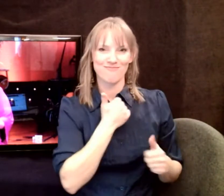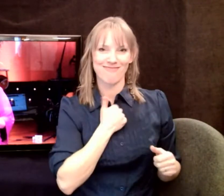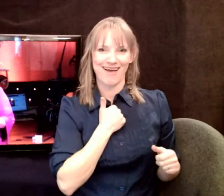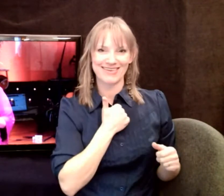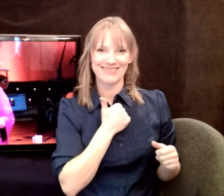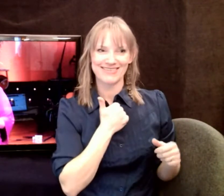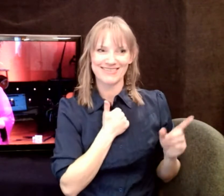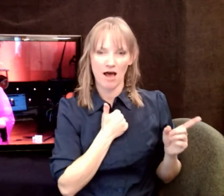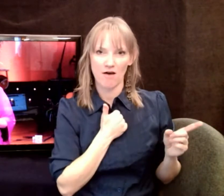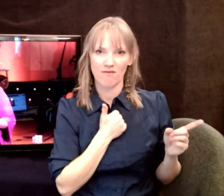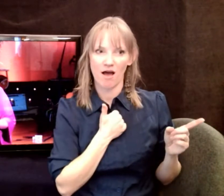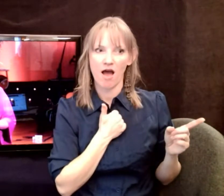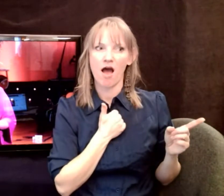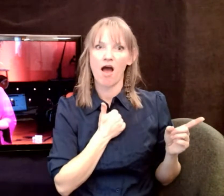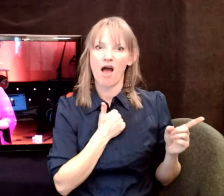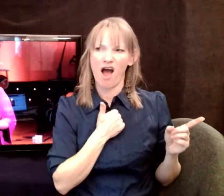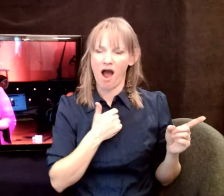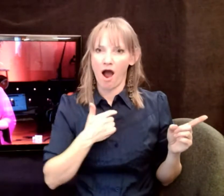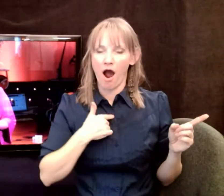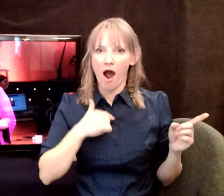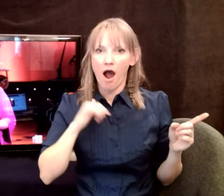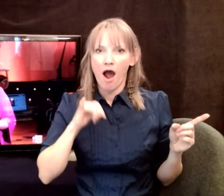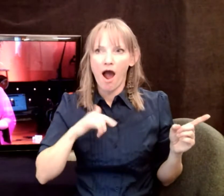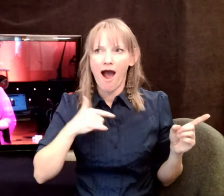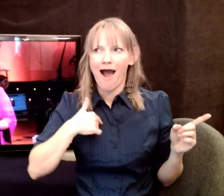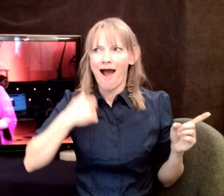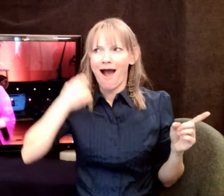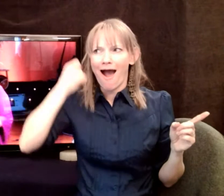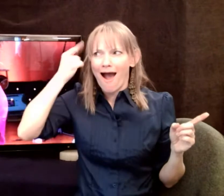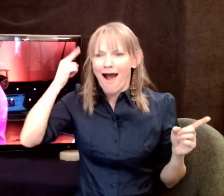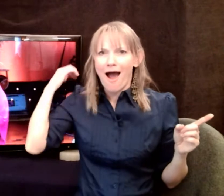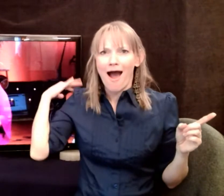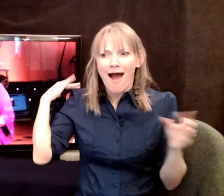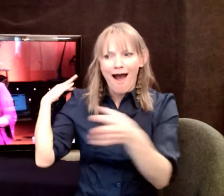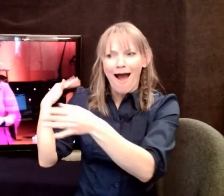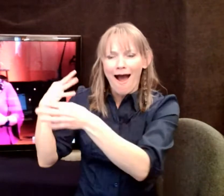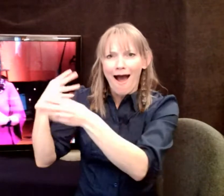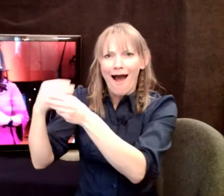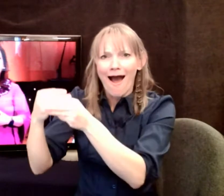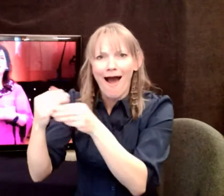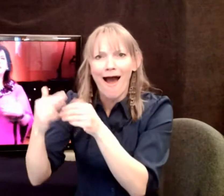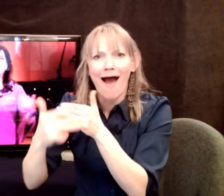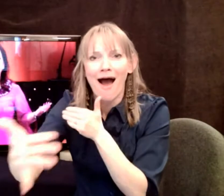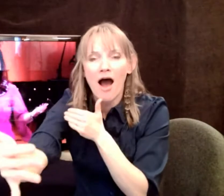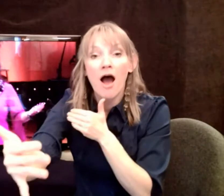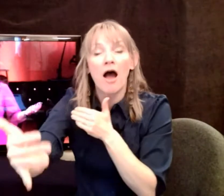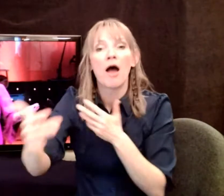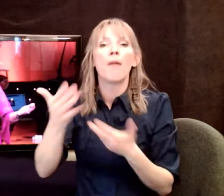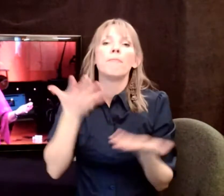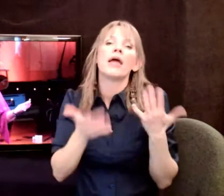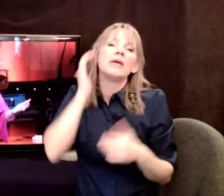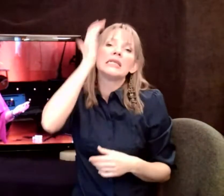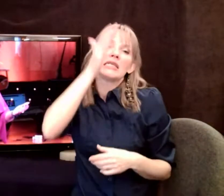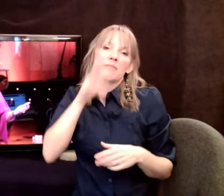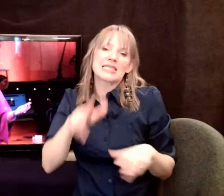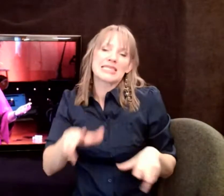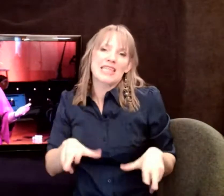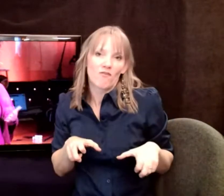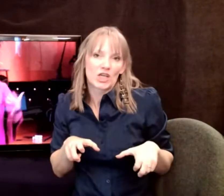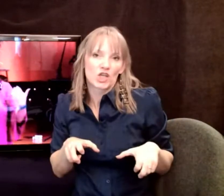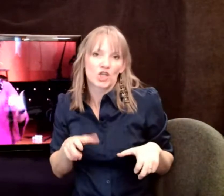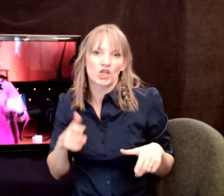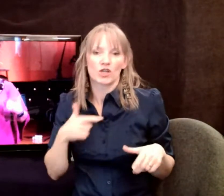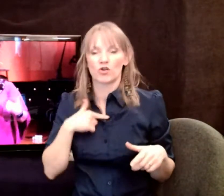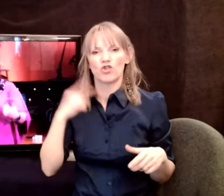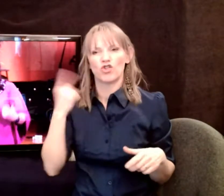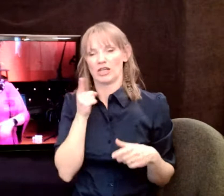myself? I'm getting great insight about that. Now, at first glance, this may seem like an extremely selfish resolution. Like